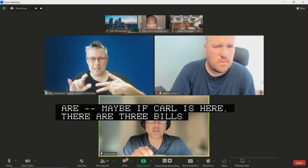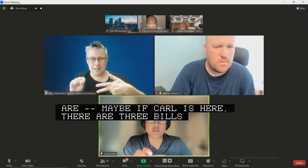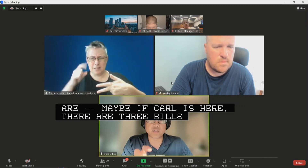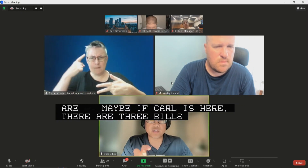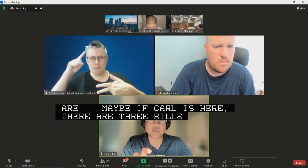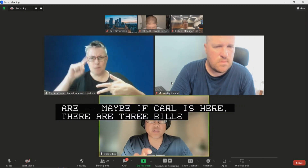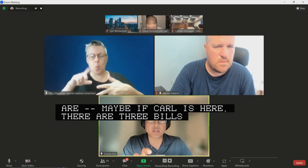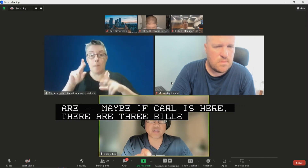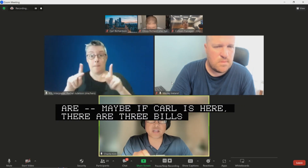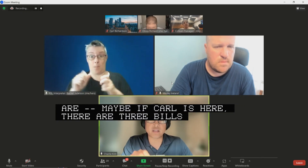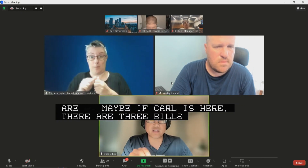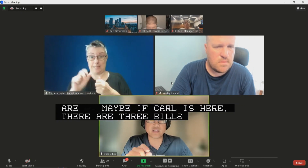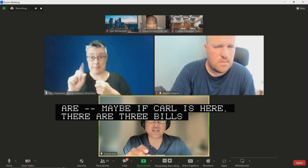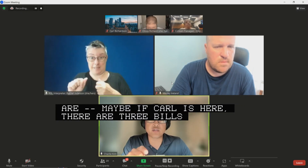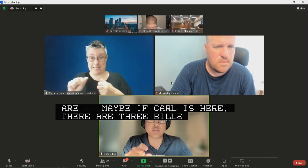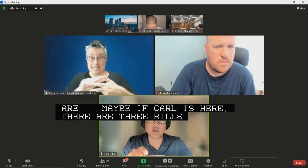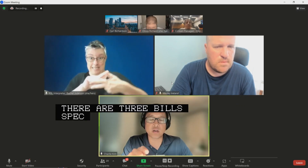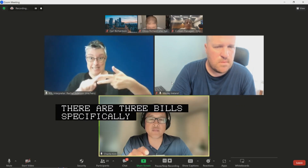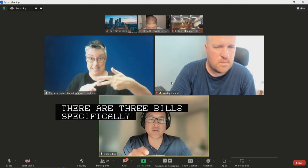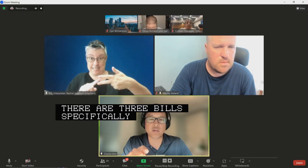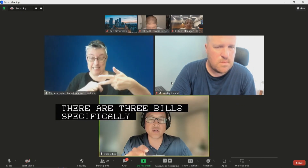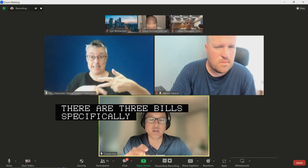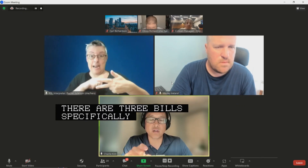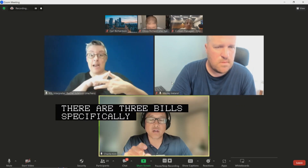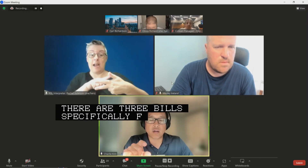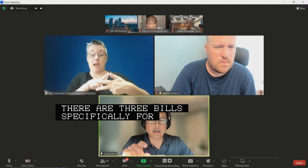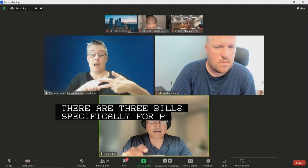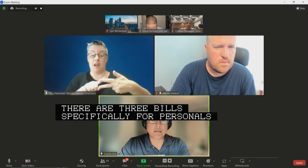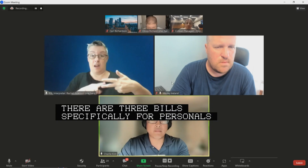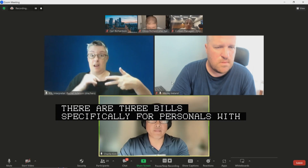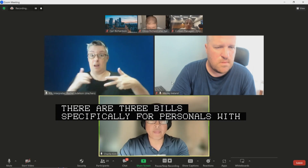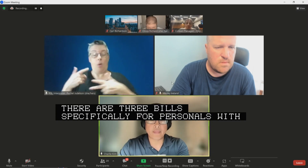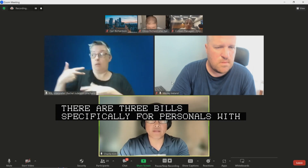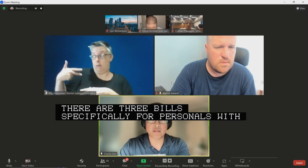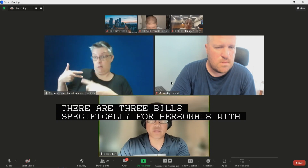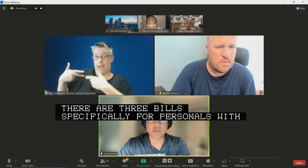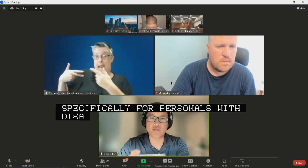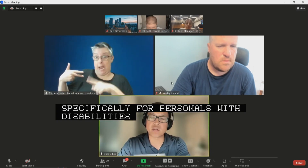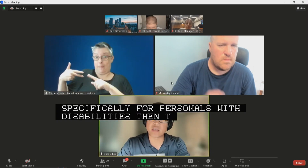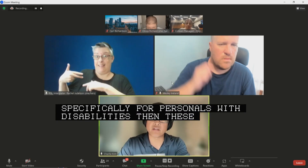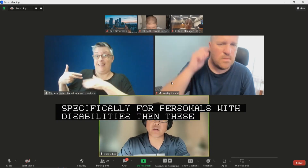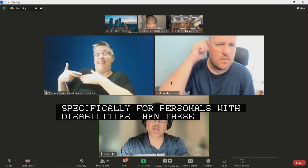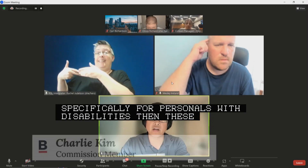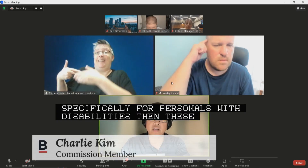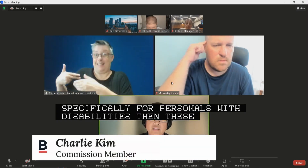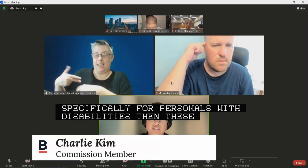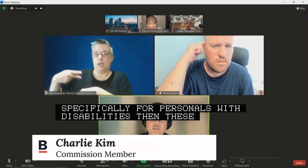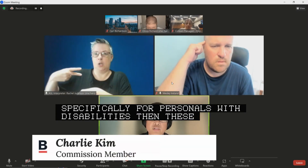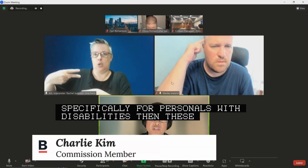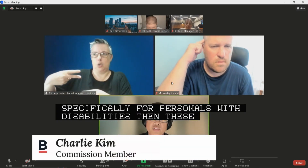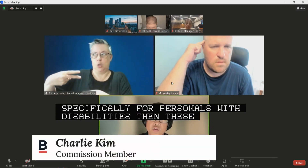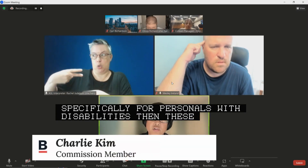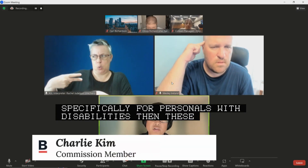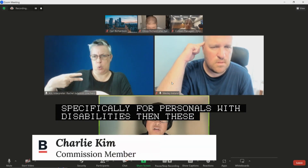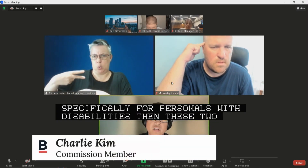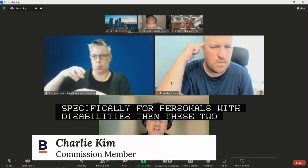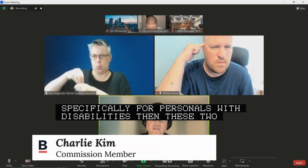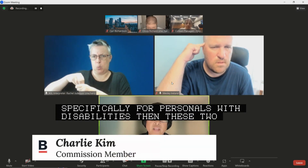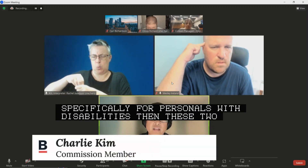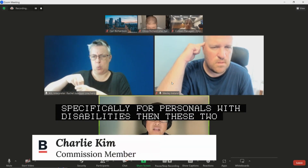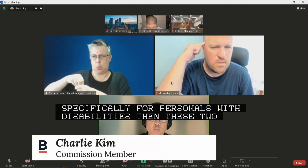for persons with disabilities, and then these two cover the specific letter that we're writing, and then there was a